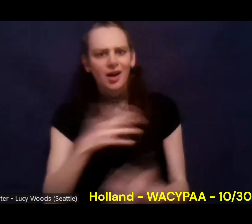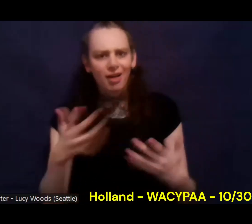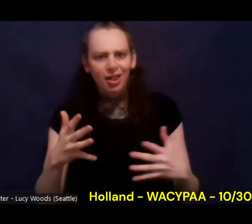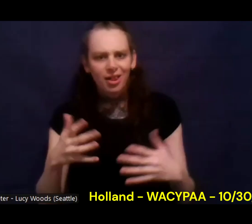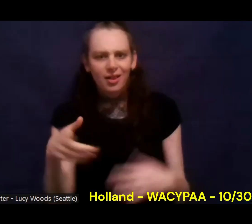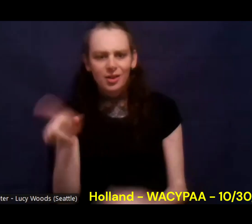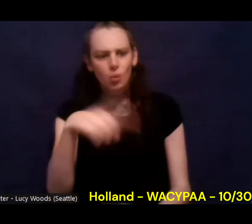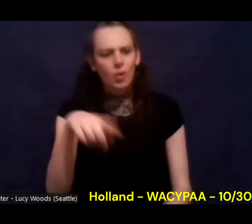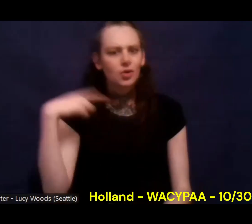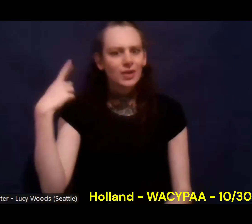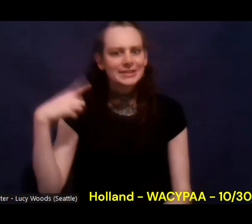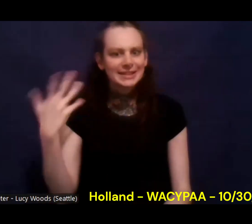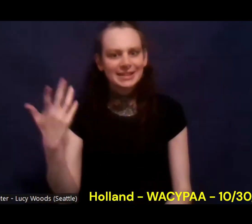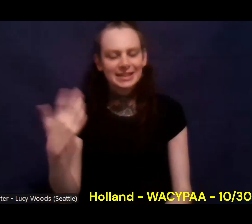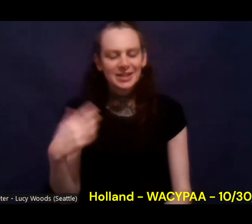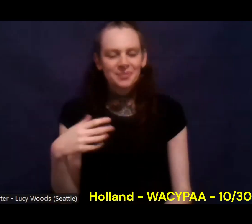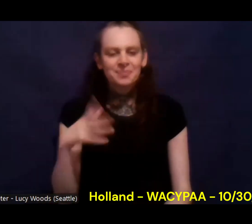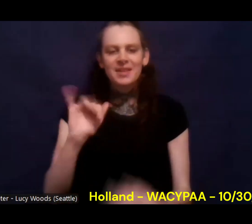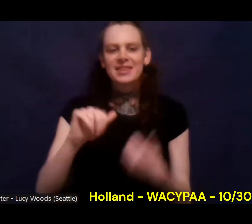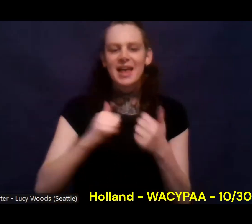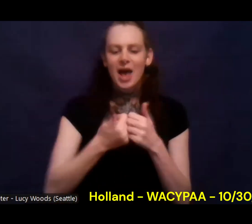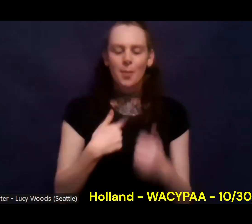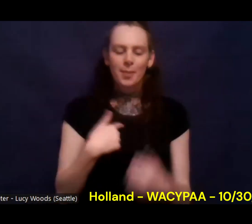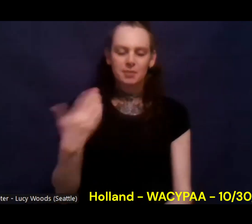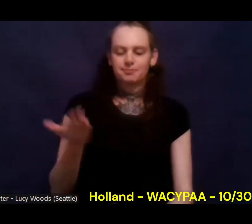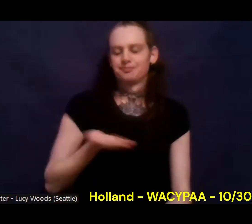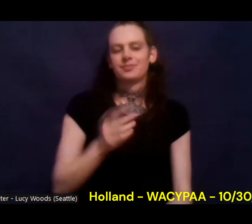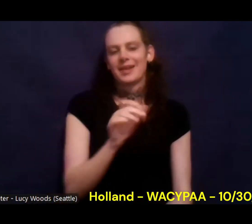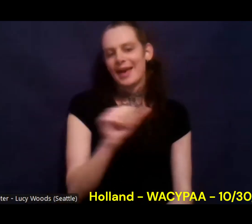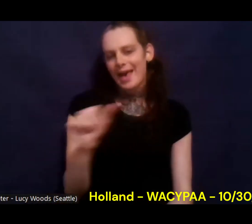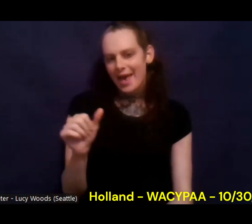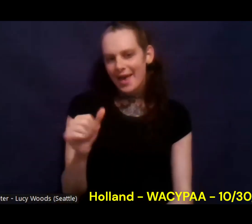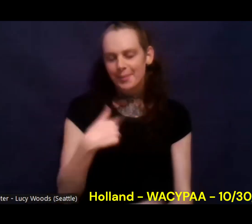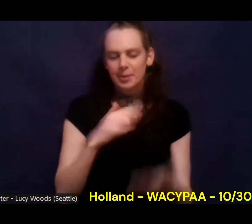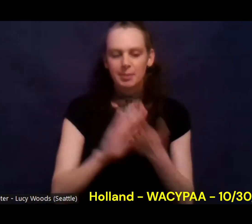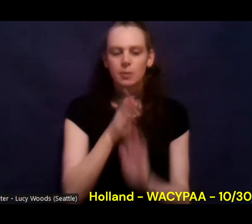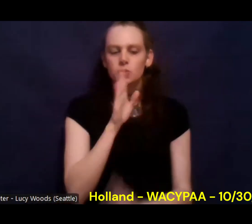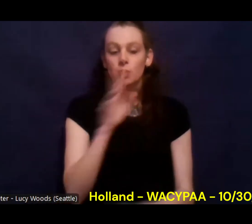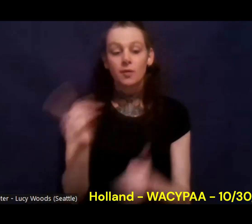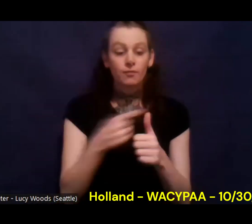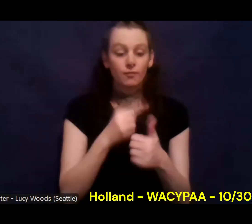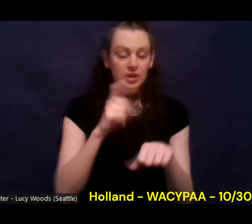that's how I was introduced to Alcoholics Anonymous. And I got sober the first time when I was 17 back in